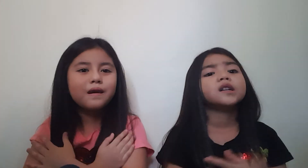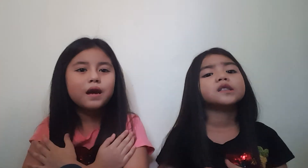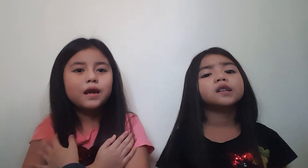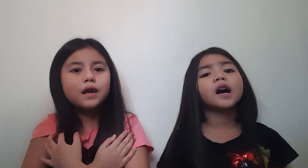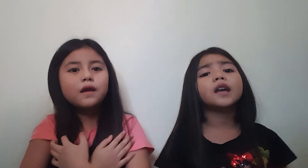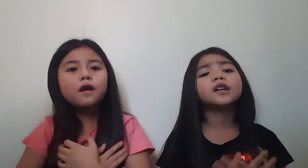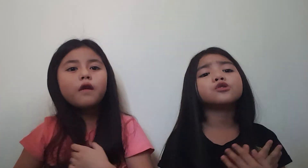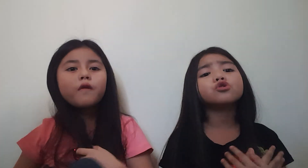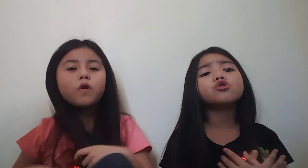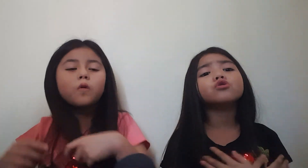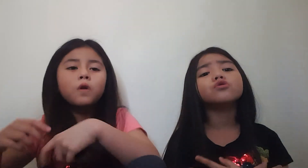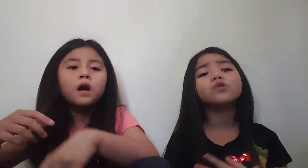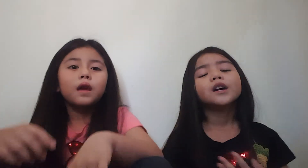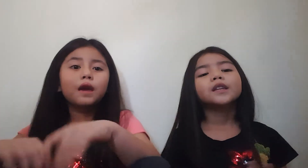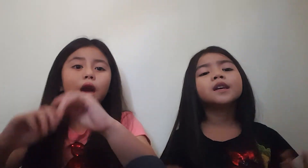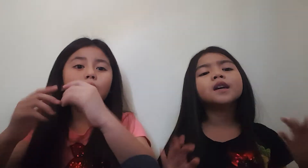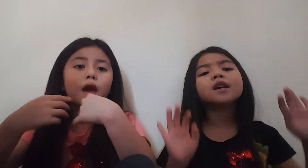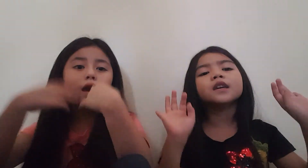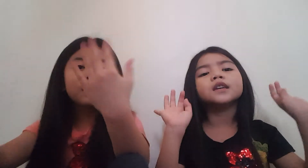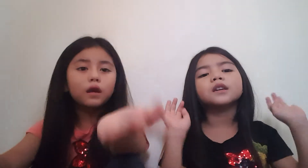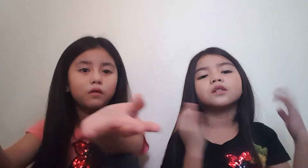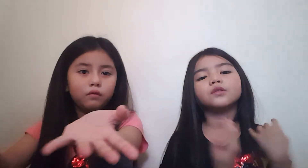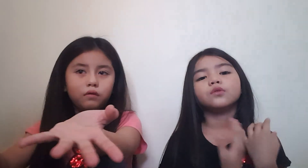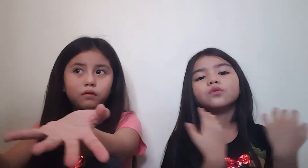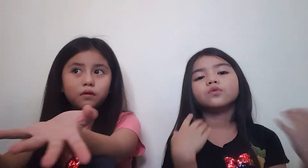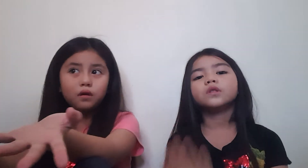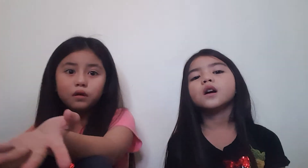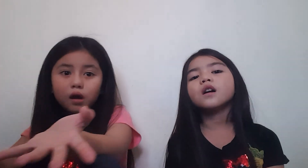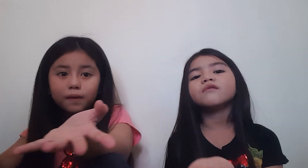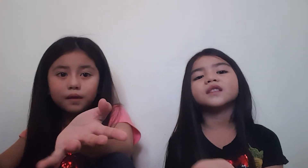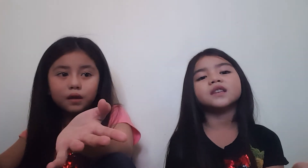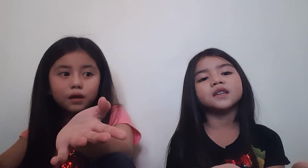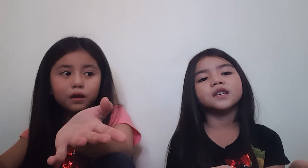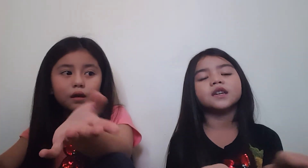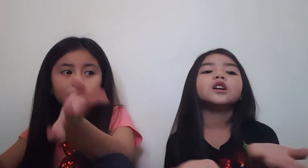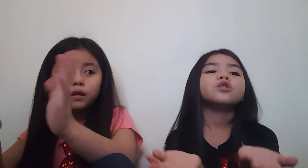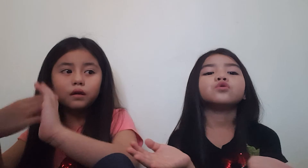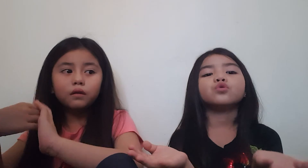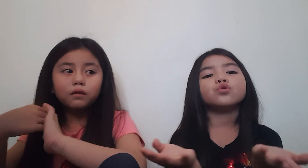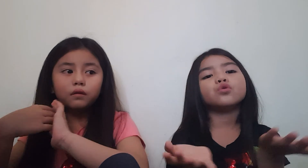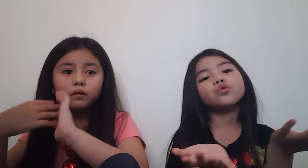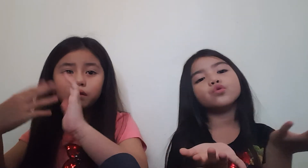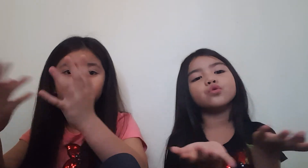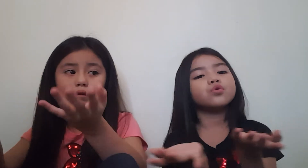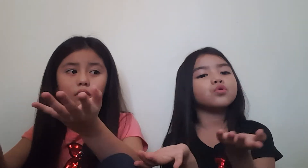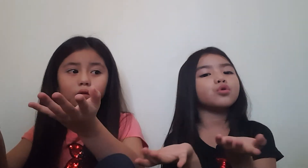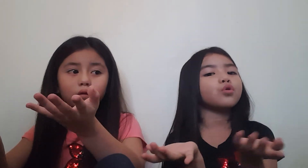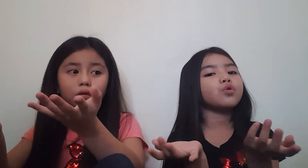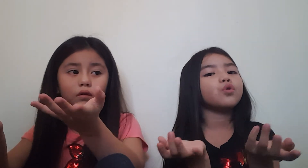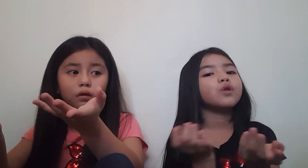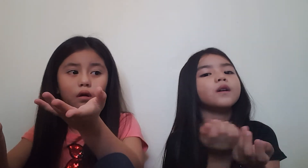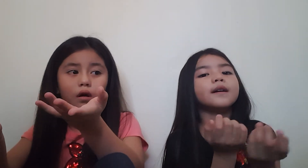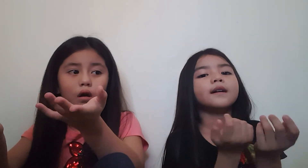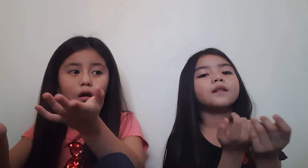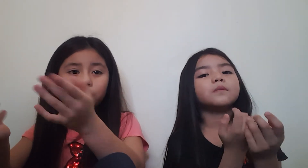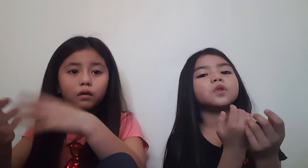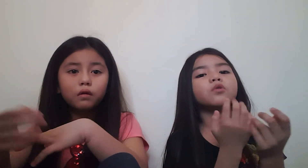shout it through Thank you for everything you do I'm going